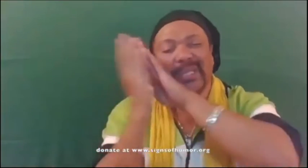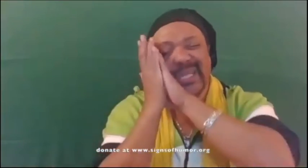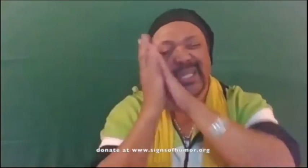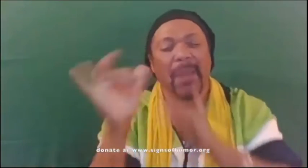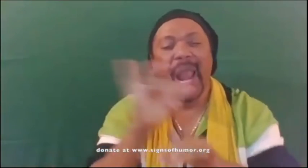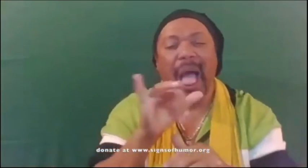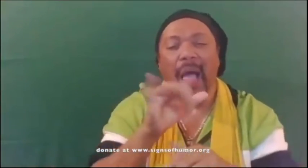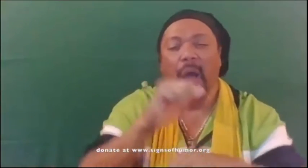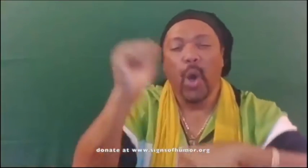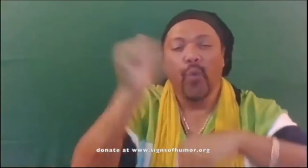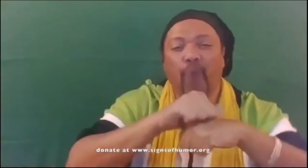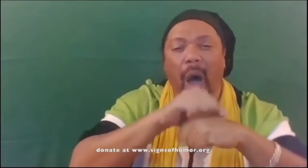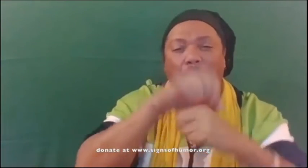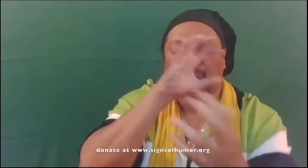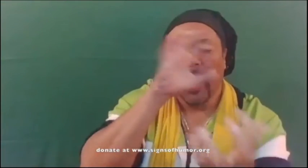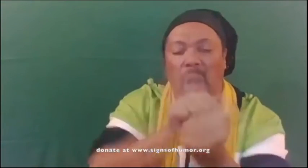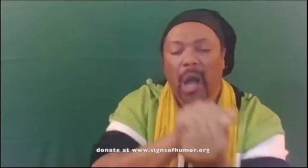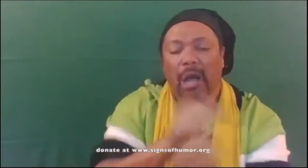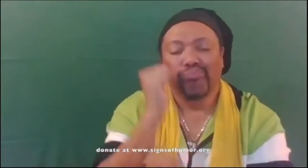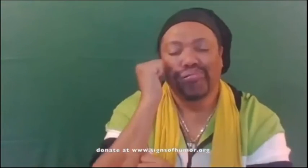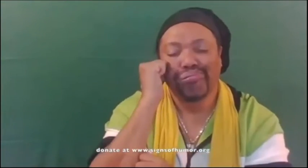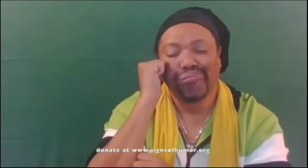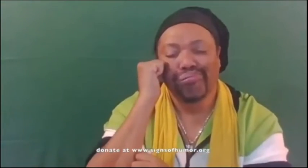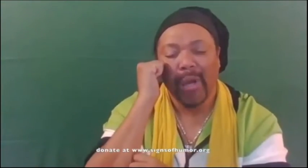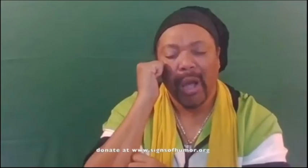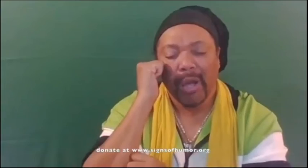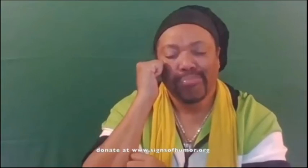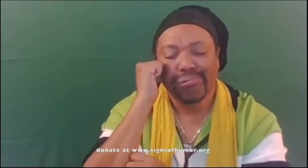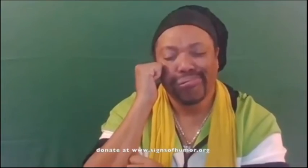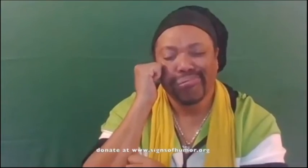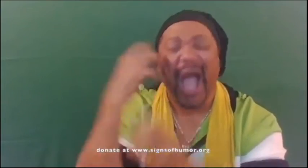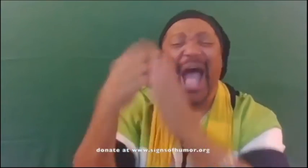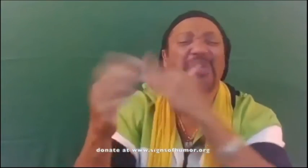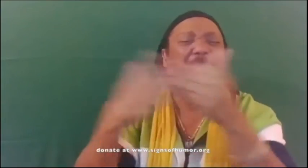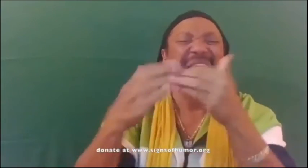We love to sleep like a rock. I'm out.